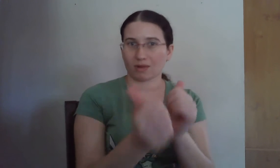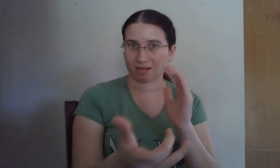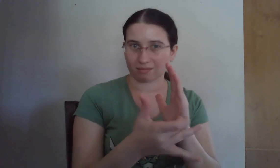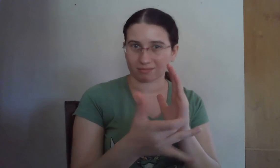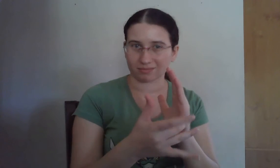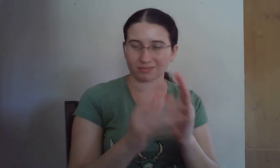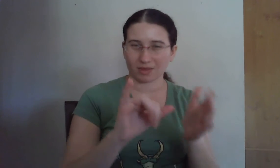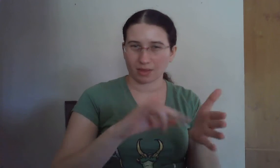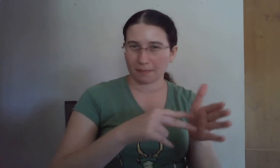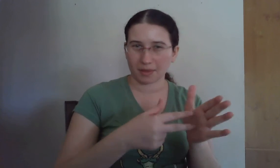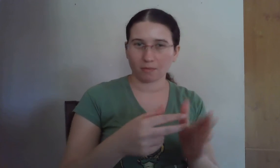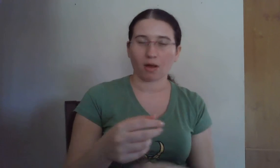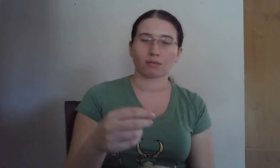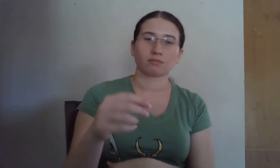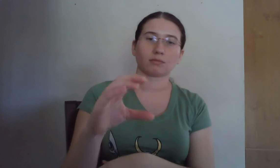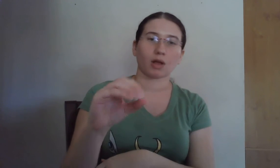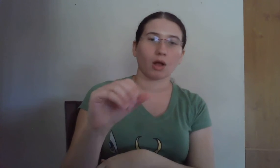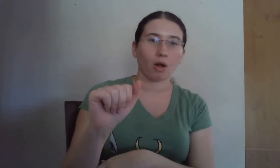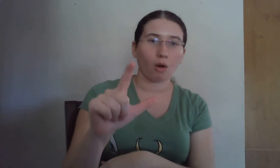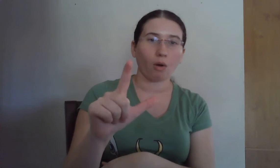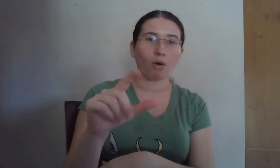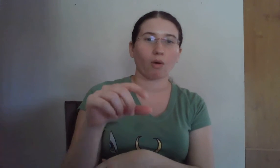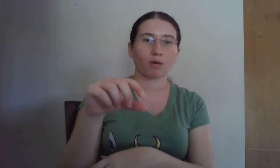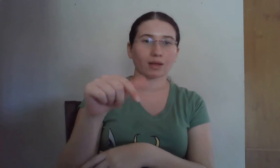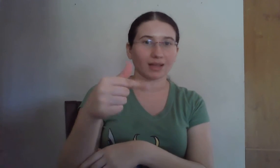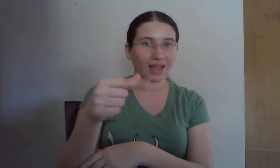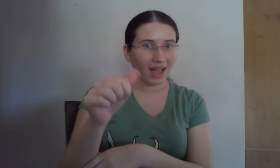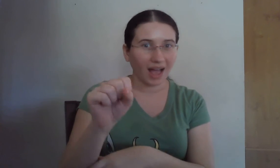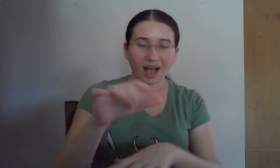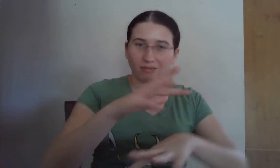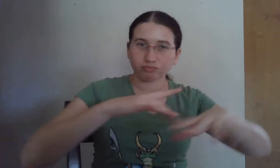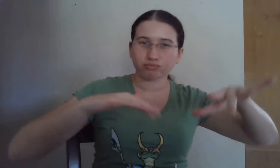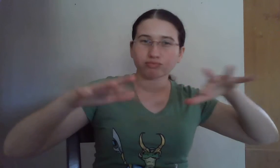no means the only thing that is causing climate change.